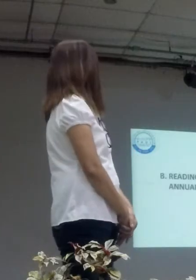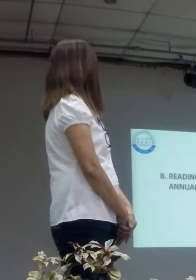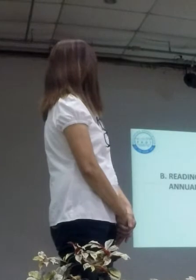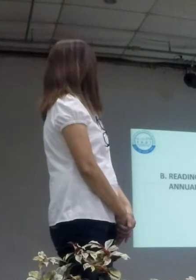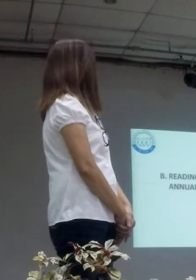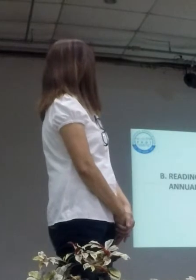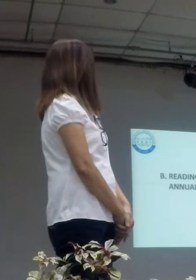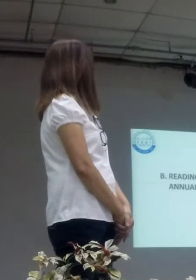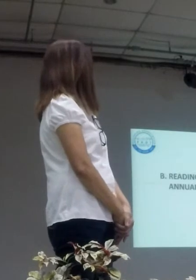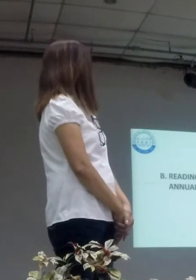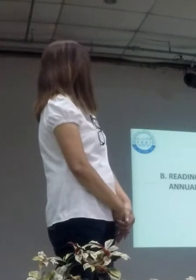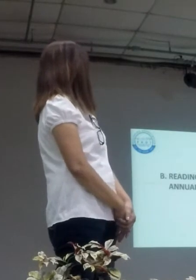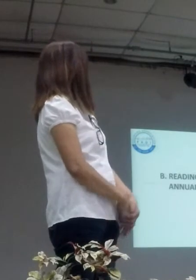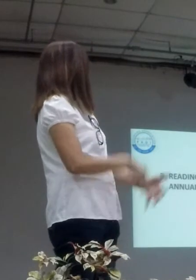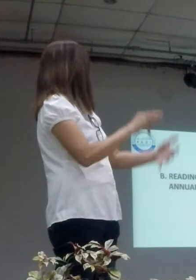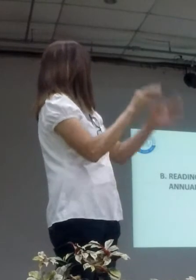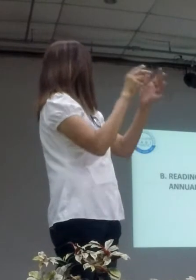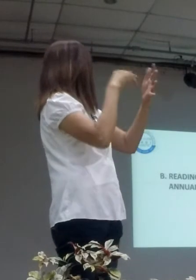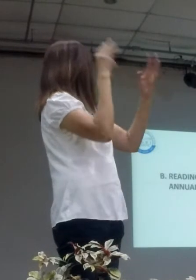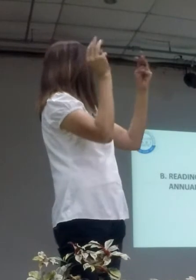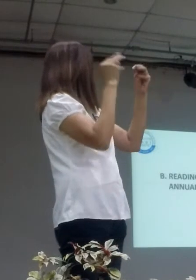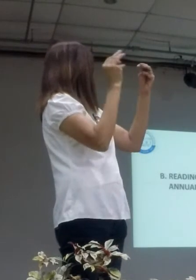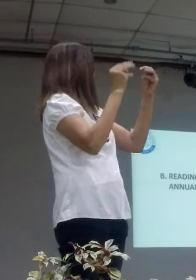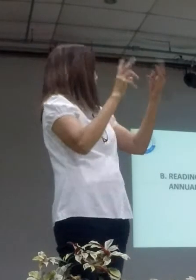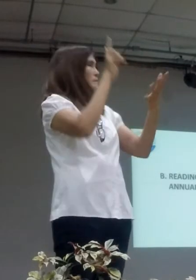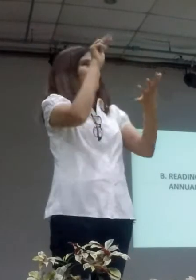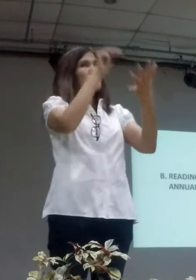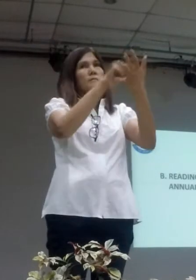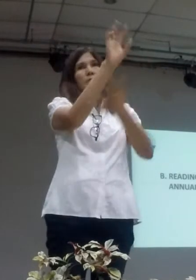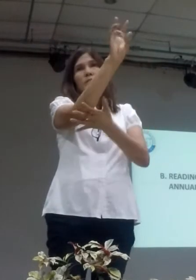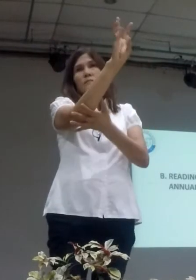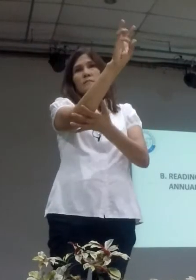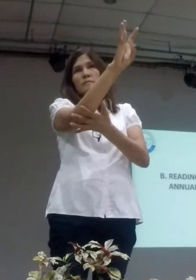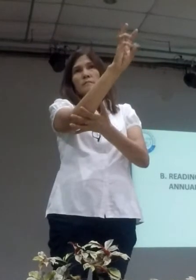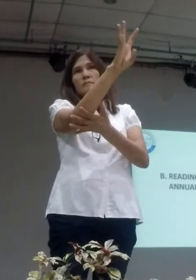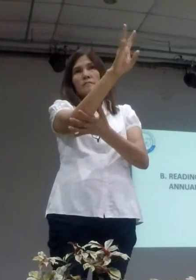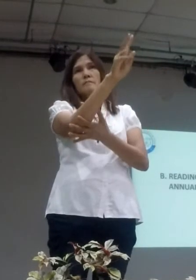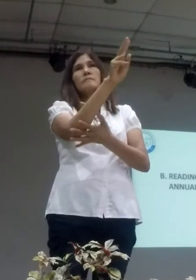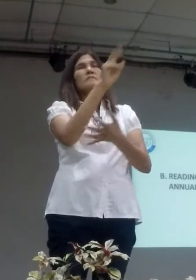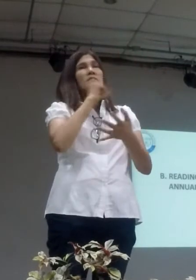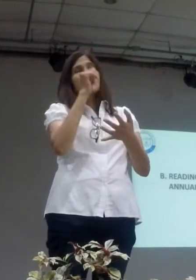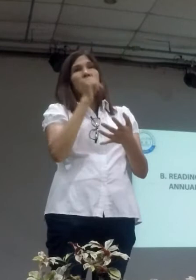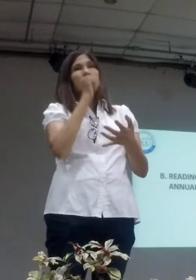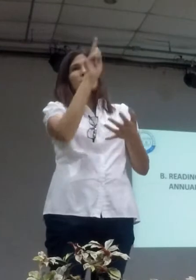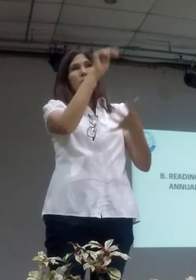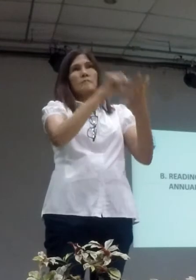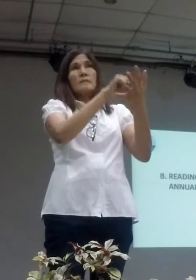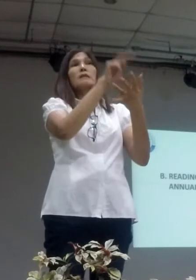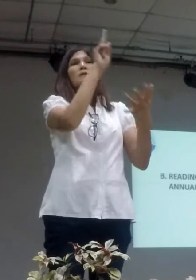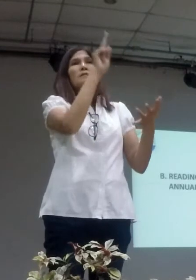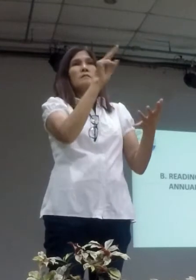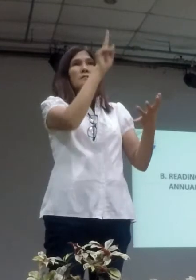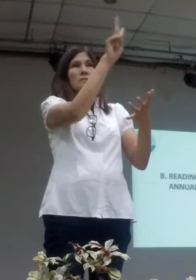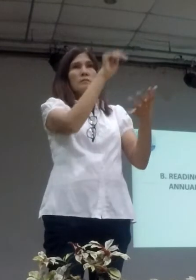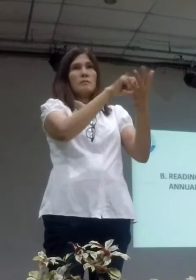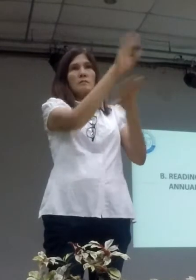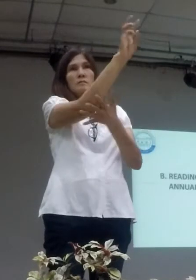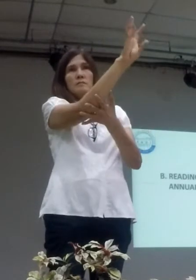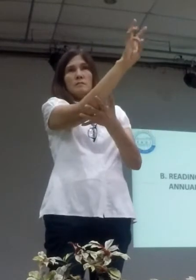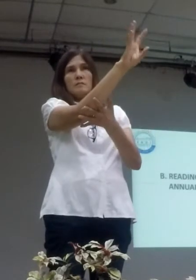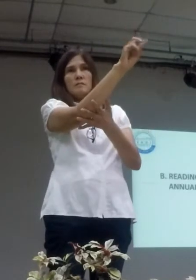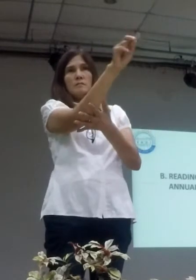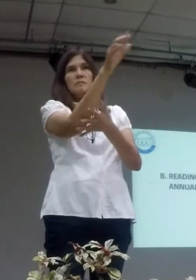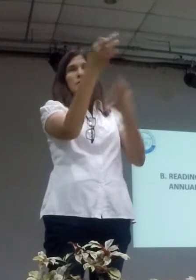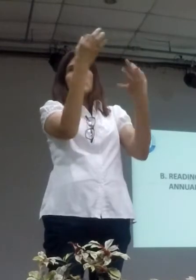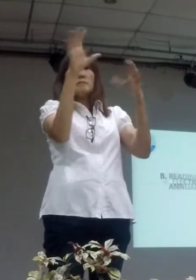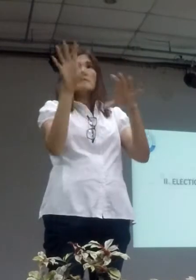I read the meetings of the meeting of it, actually 2016, not 2015. 2016 meeting was done at